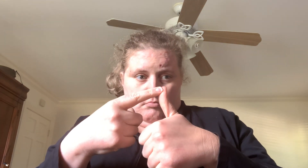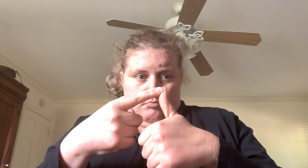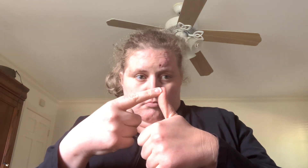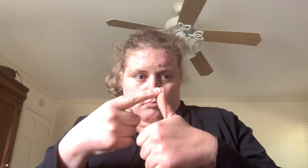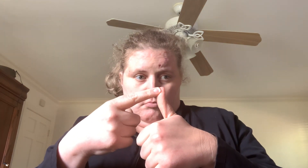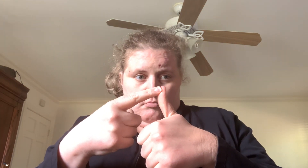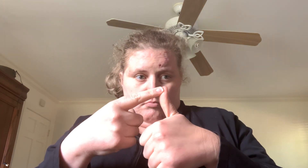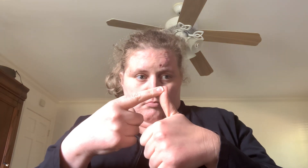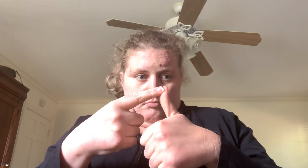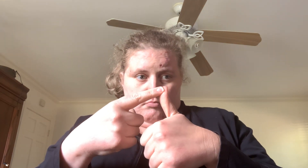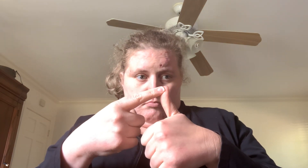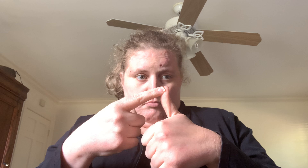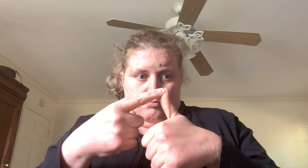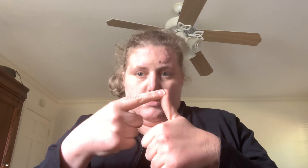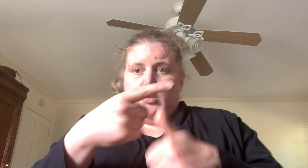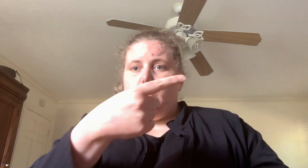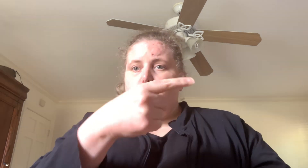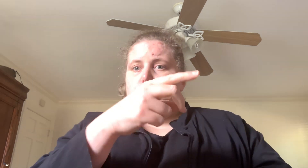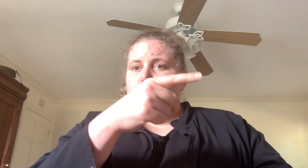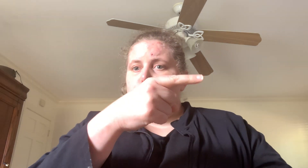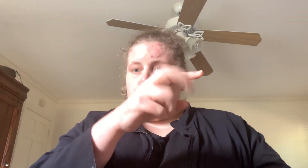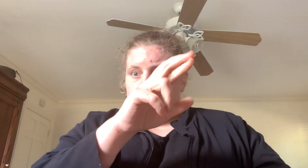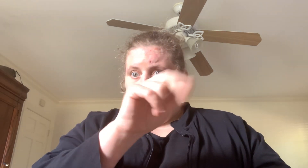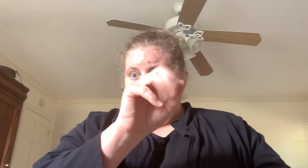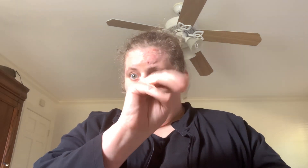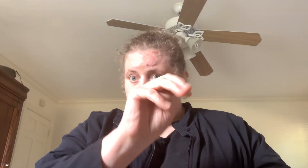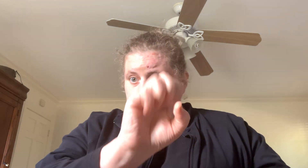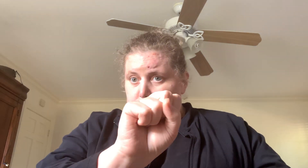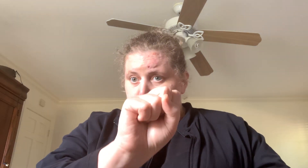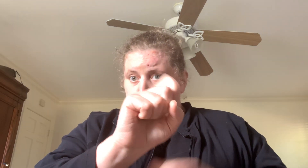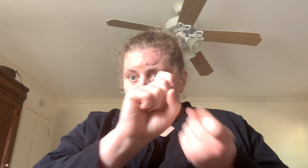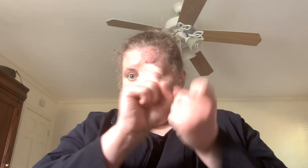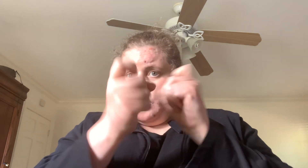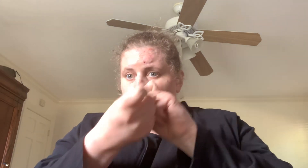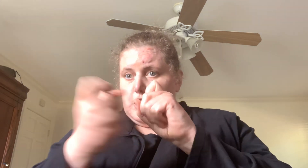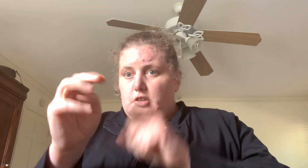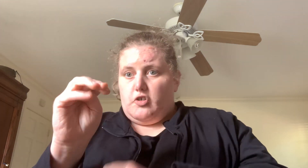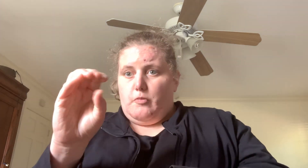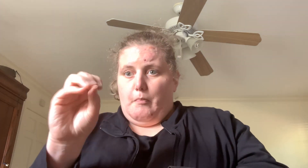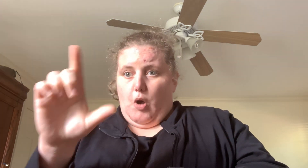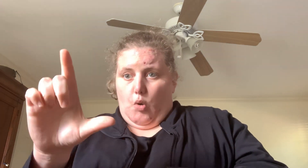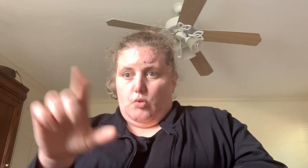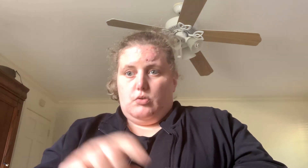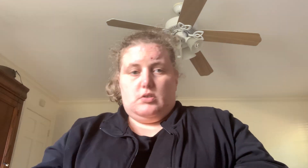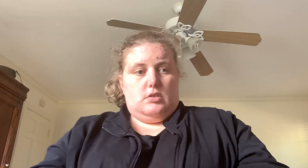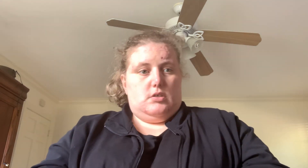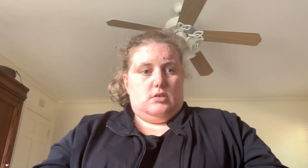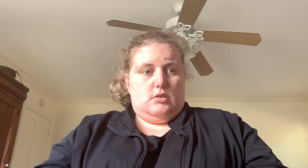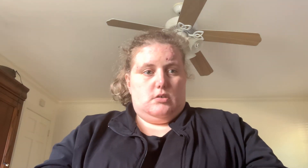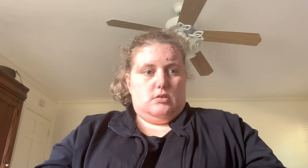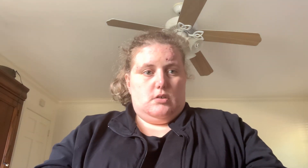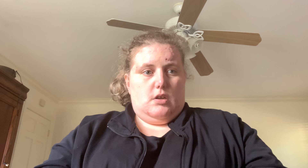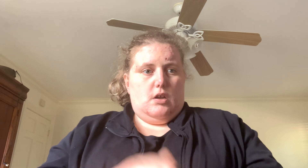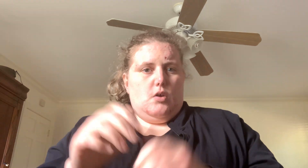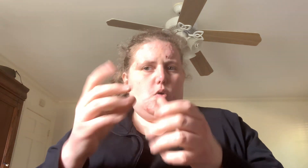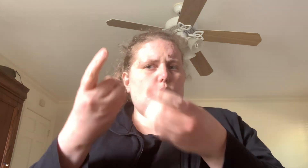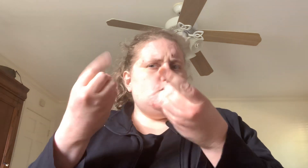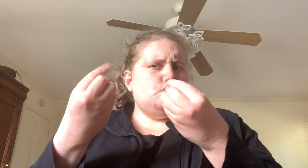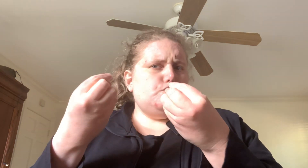Convert the grams to moles. So the way we're going to do that is, first